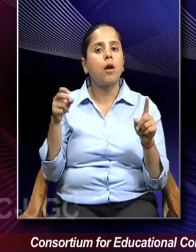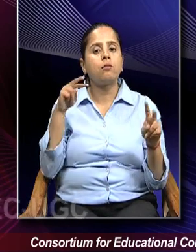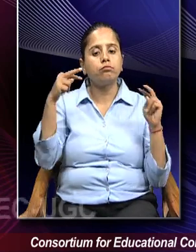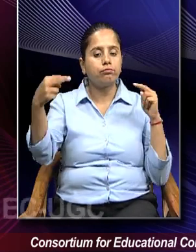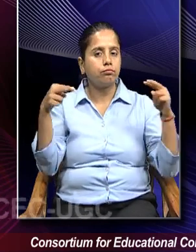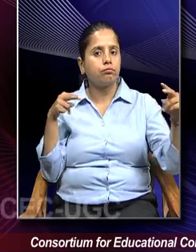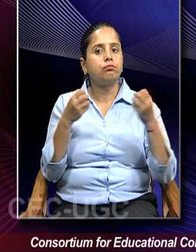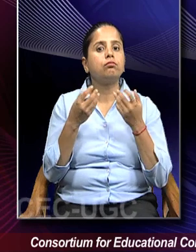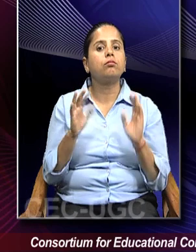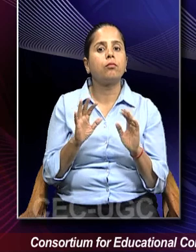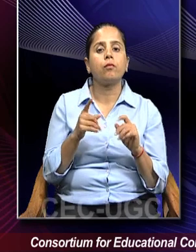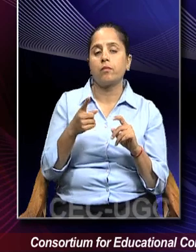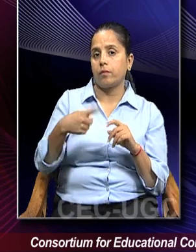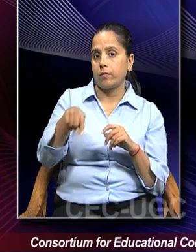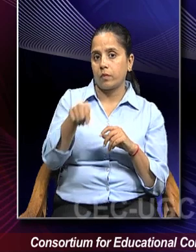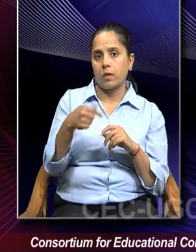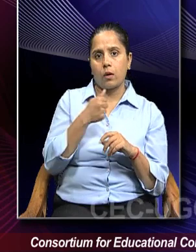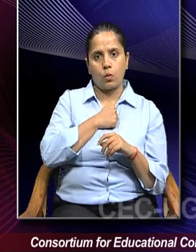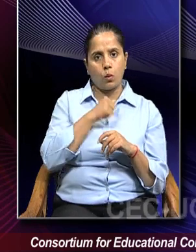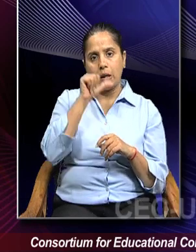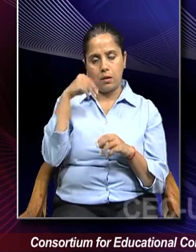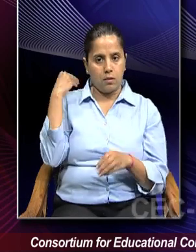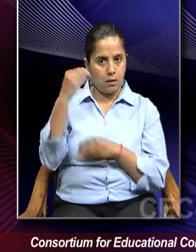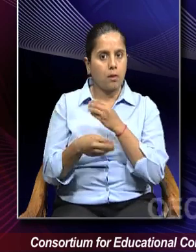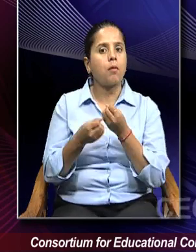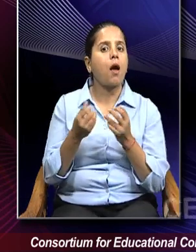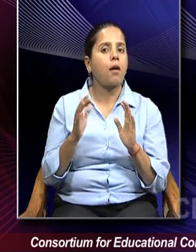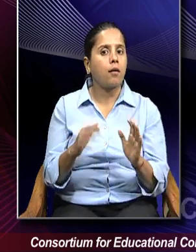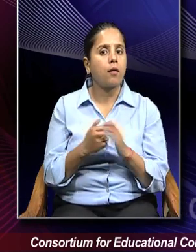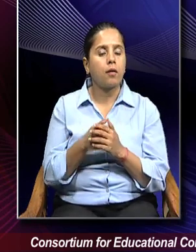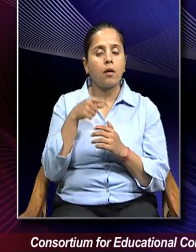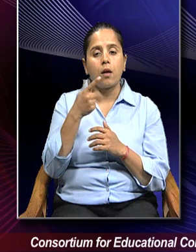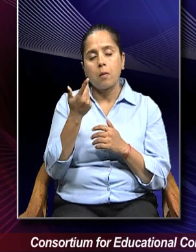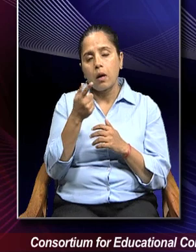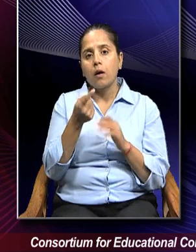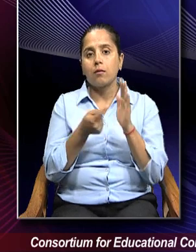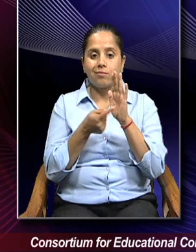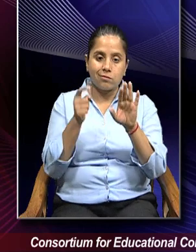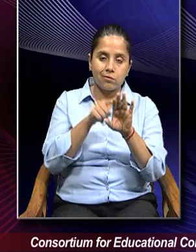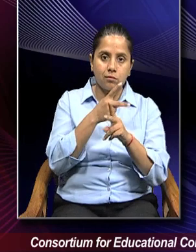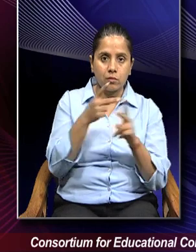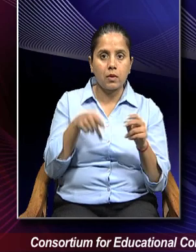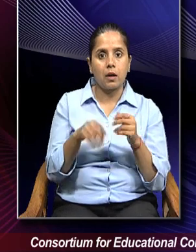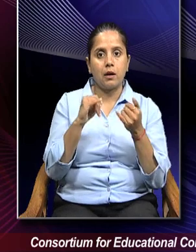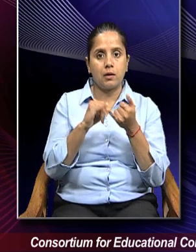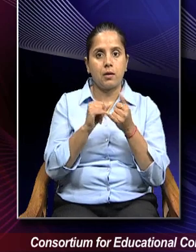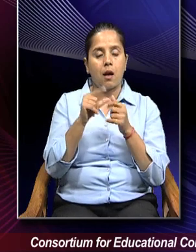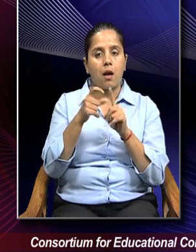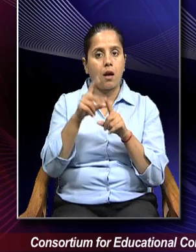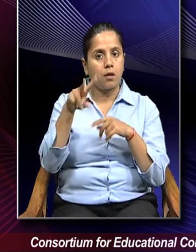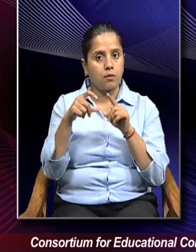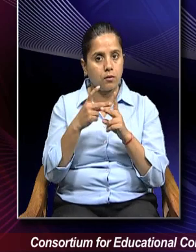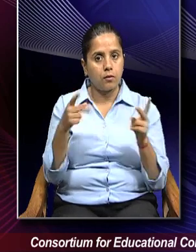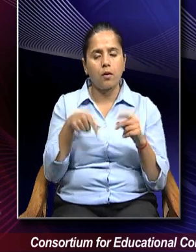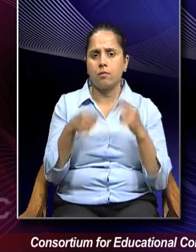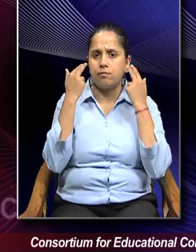angles, and this has been into our Indian tradition. And metaphorically, Syadvad is described by the